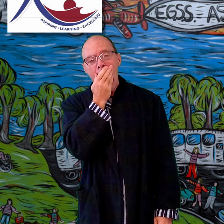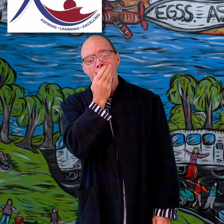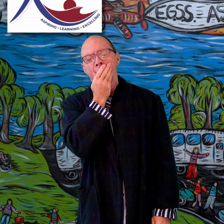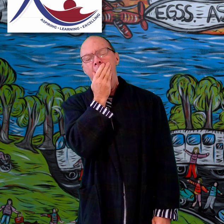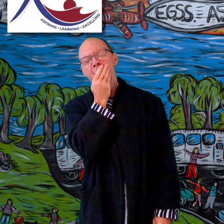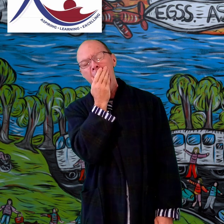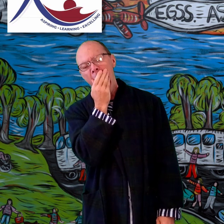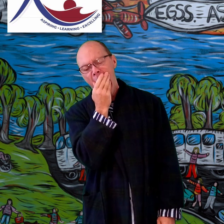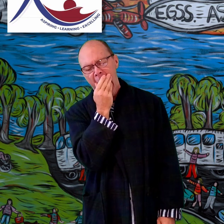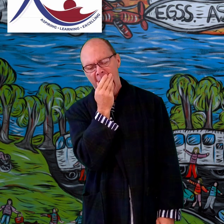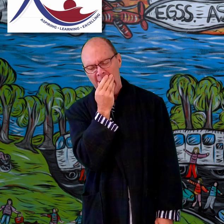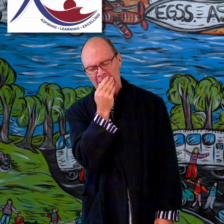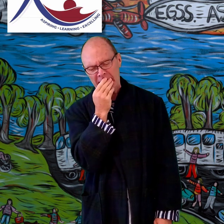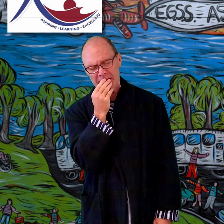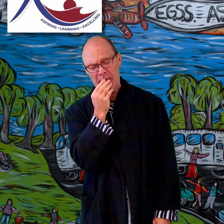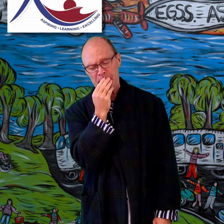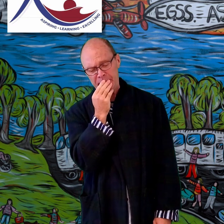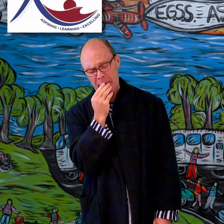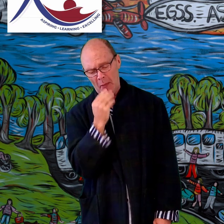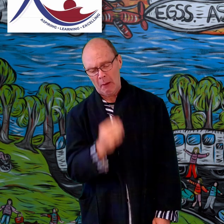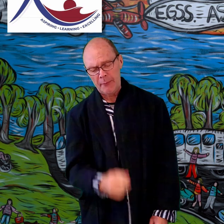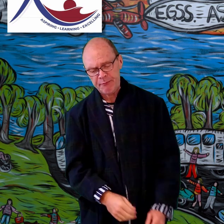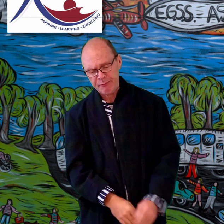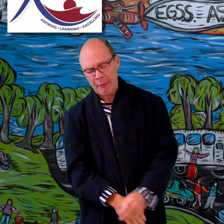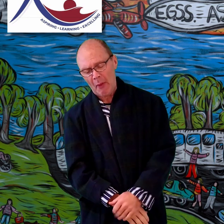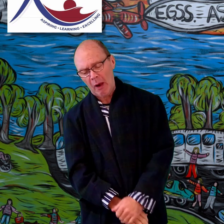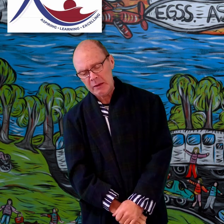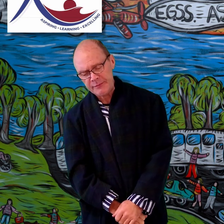Uh-oh, he's gone to sleep. Count with me.